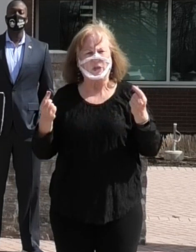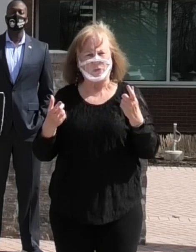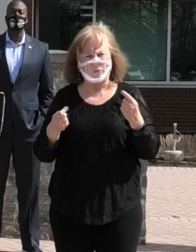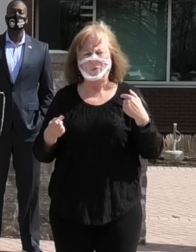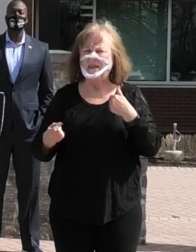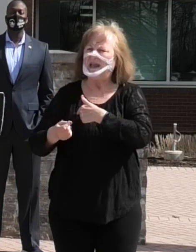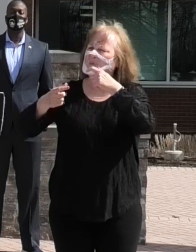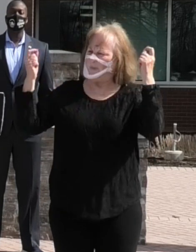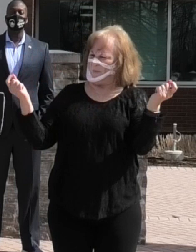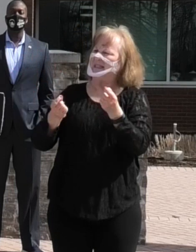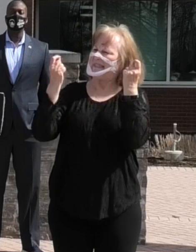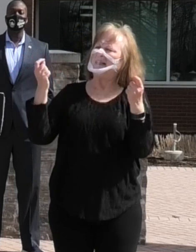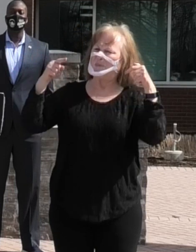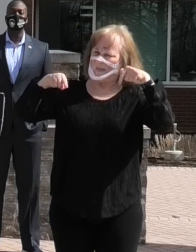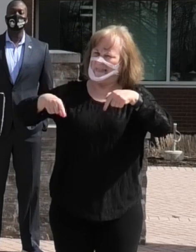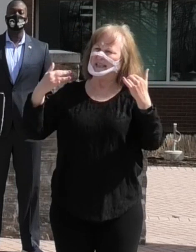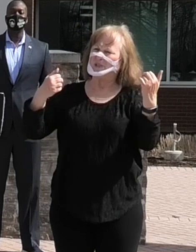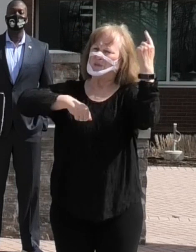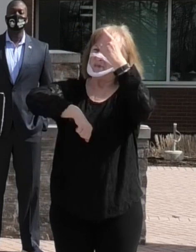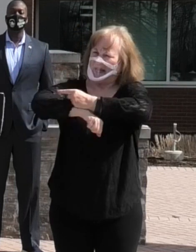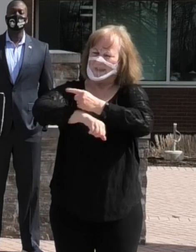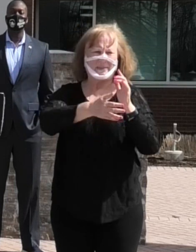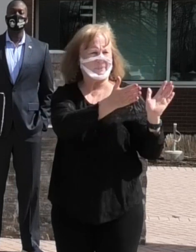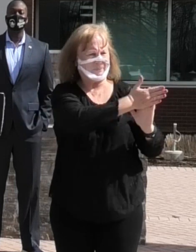we are celebrating this today.